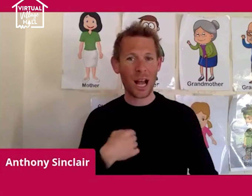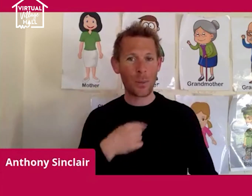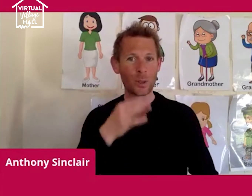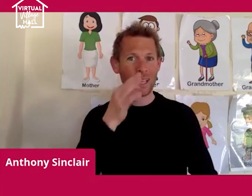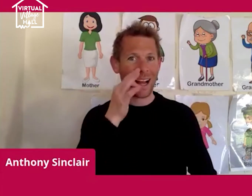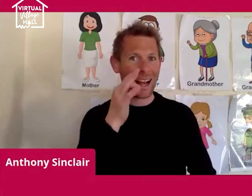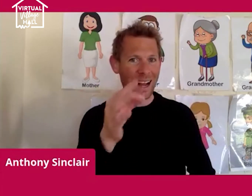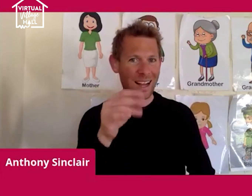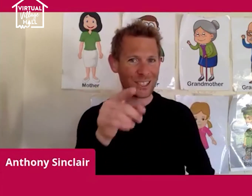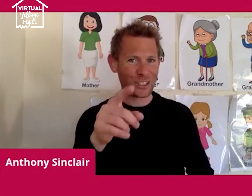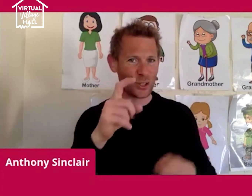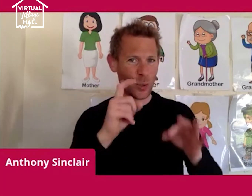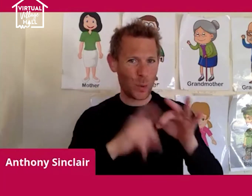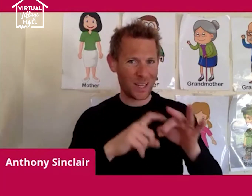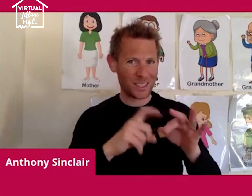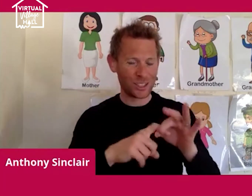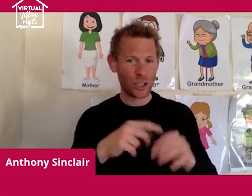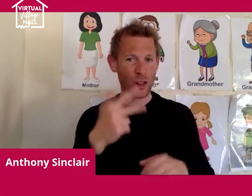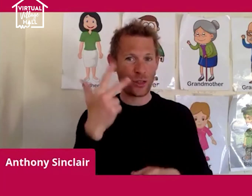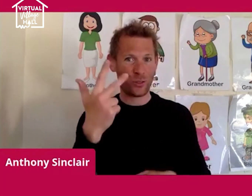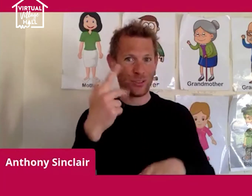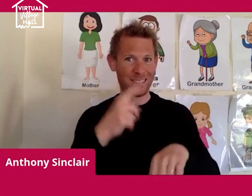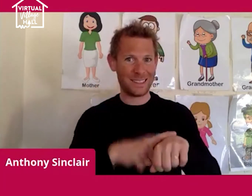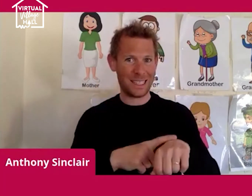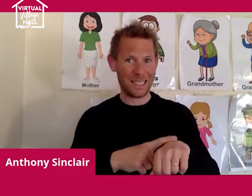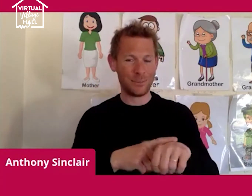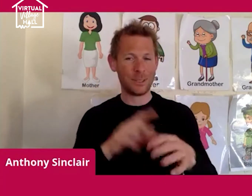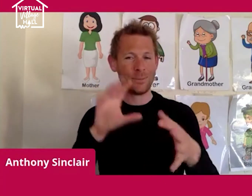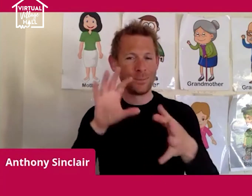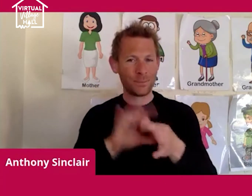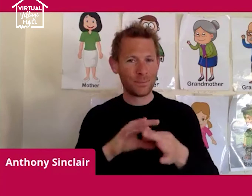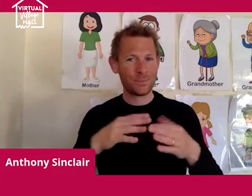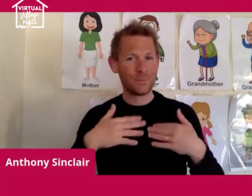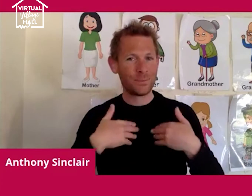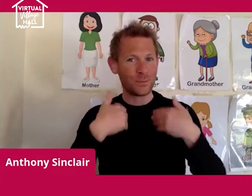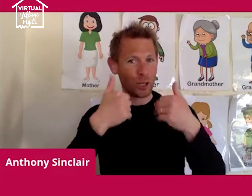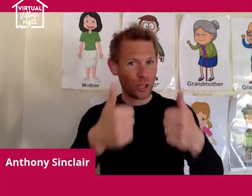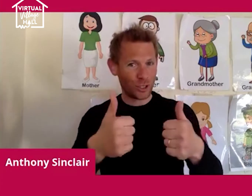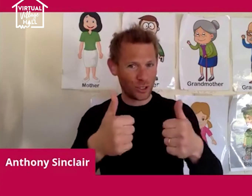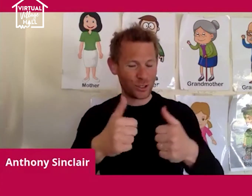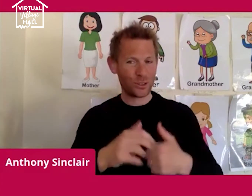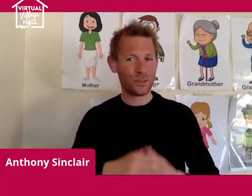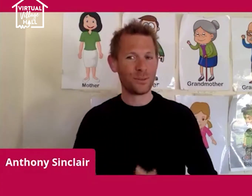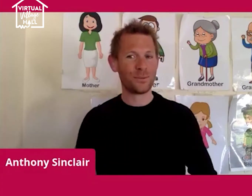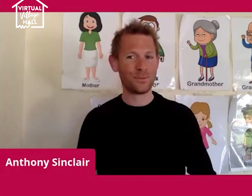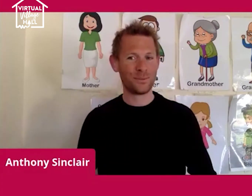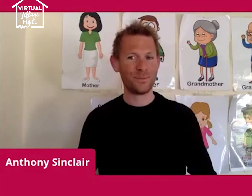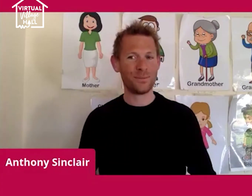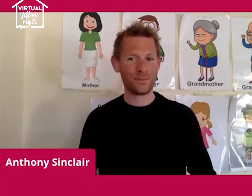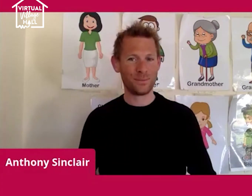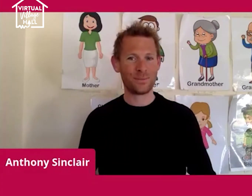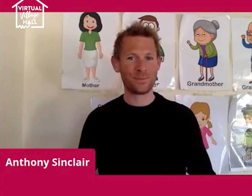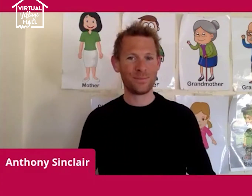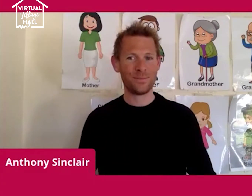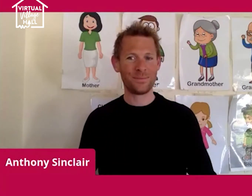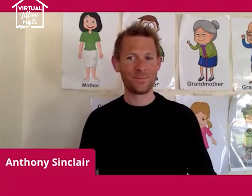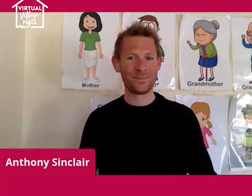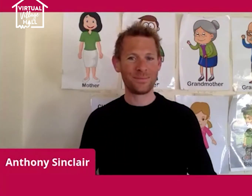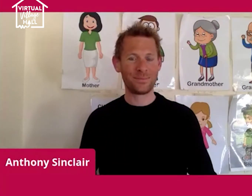Okay, so now I'm going to ask you the question 3 times to do with how you are.